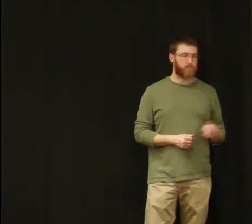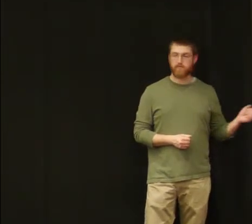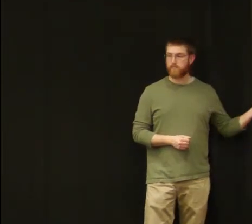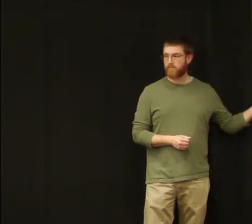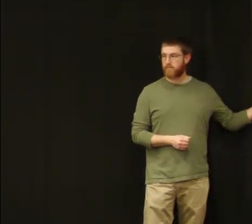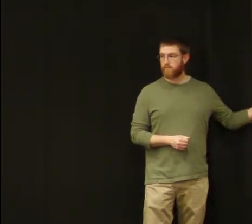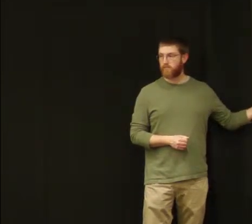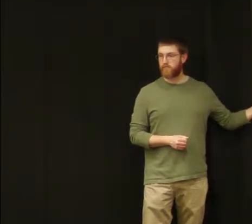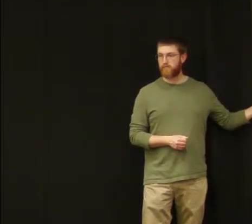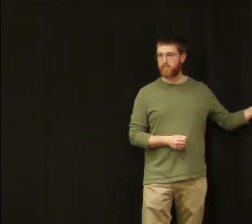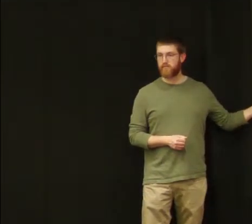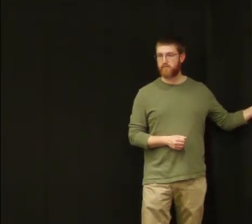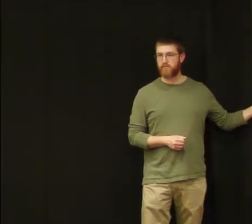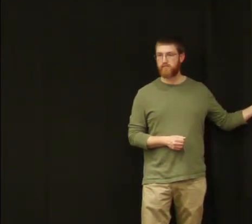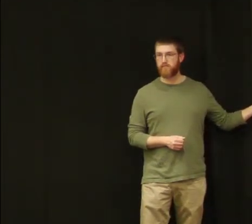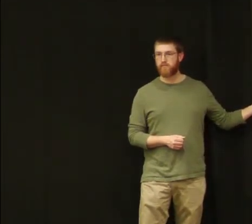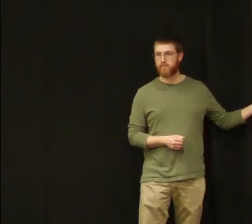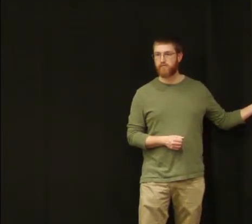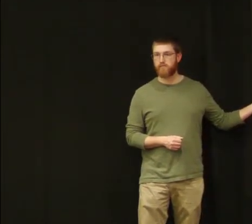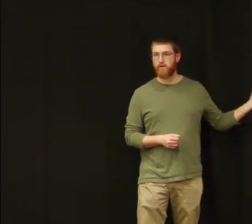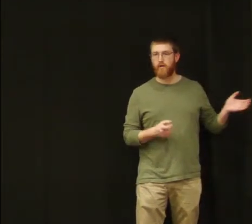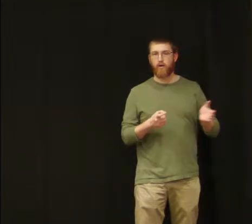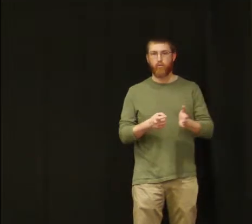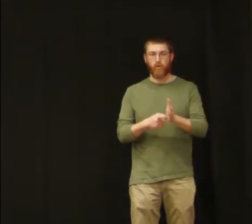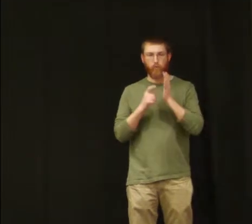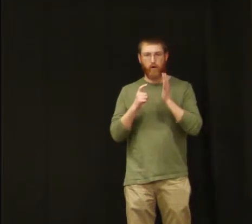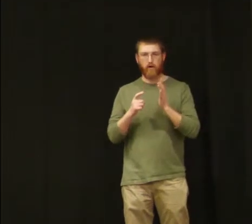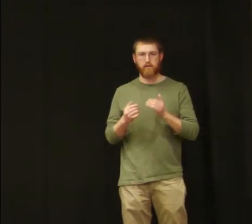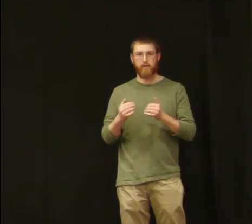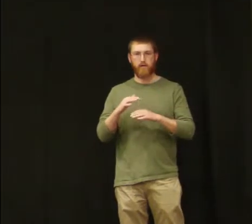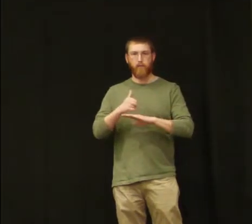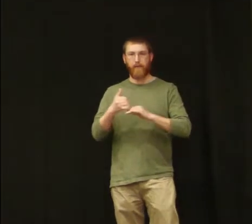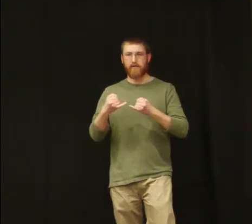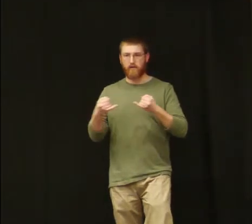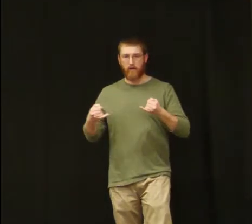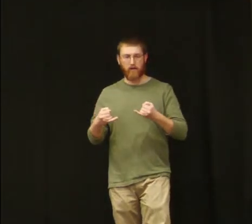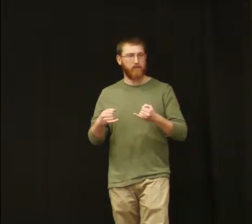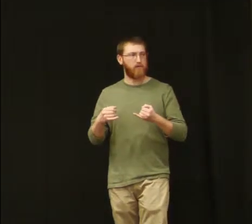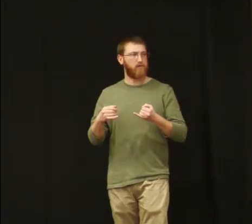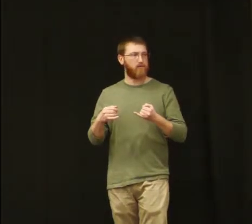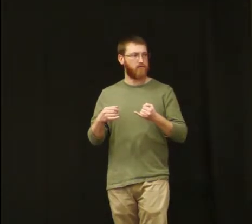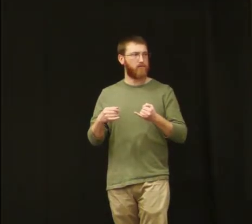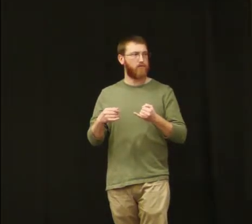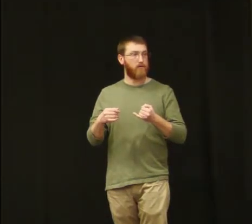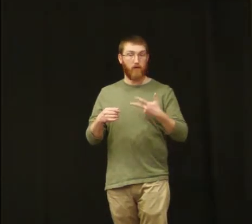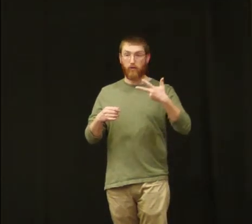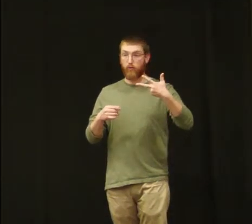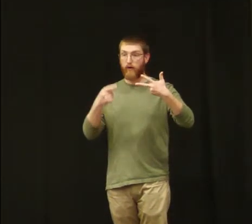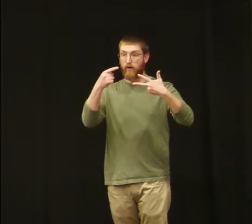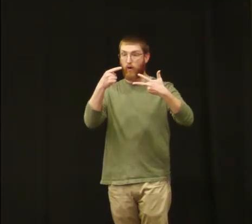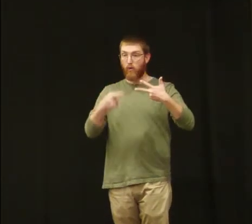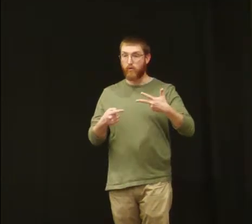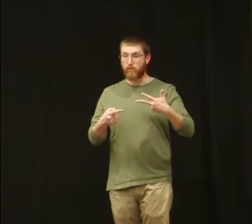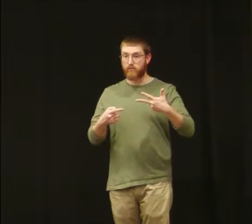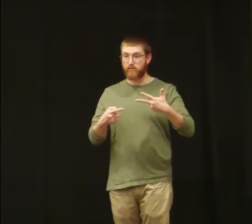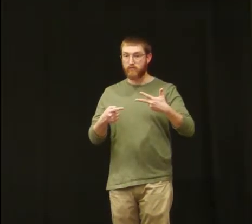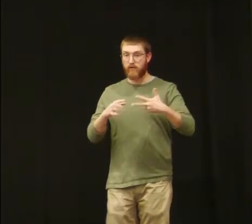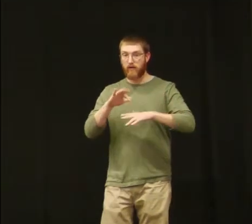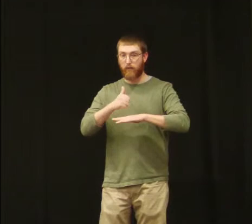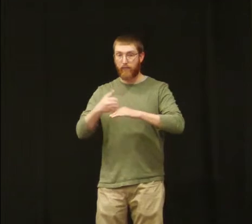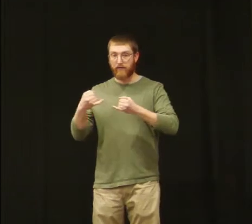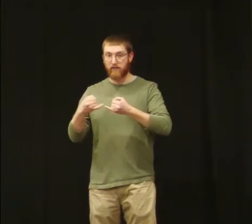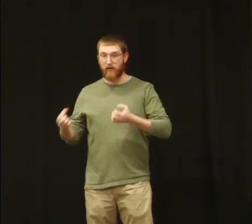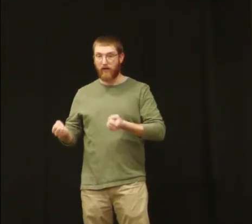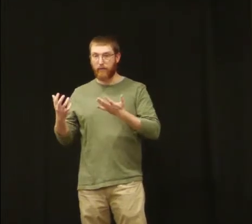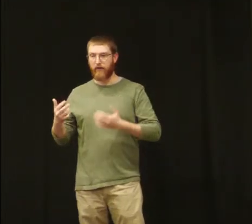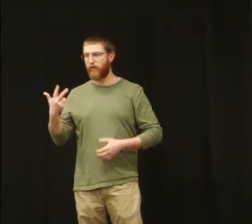a baseline and a present level. So you guys said it, 3 goals, 3 baseline statements. Let's talk about how tight those baseline